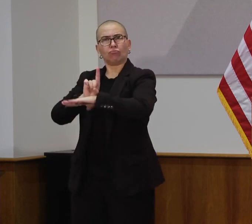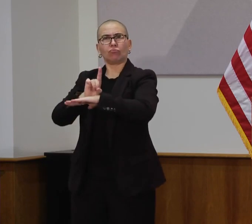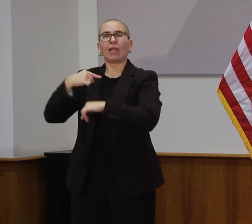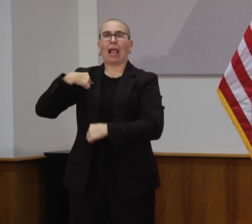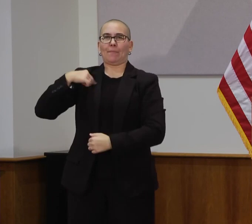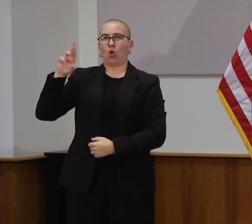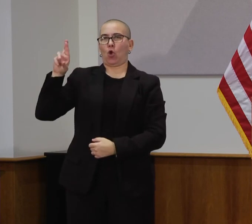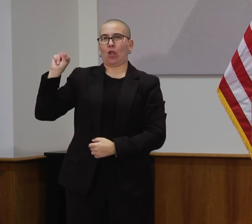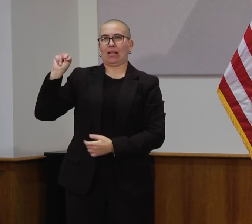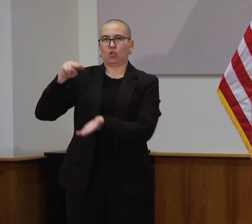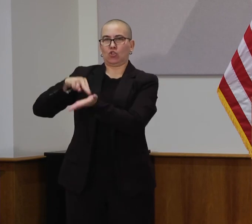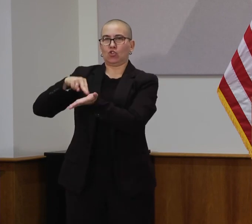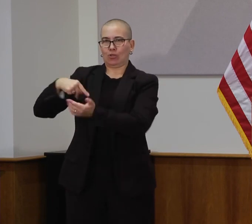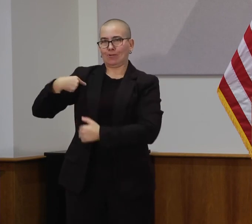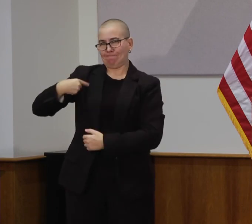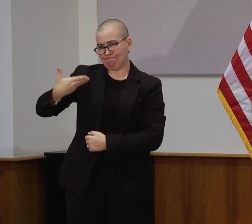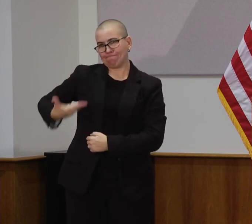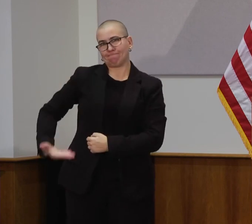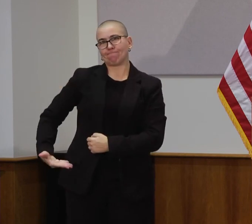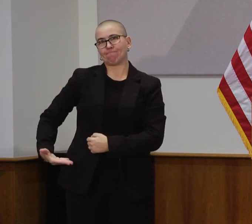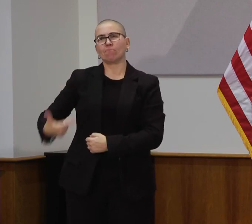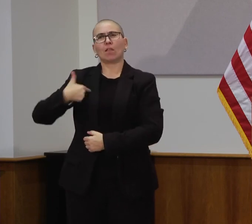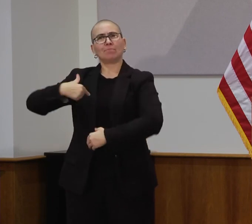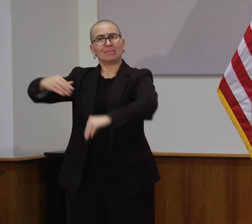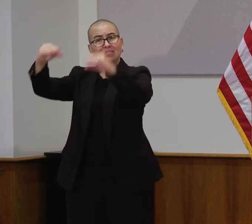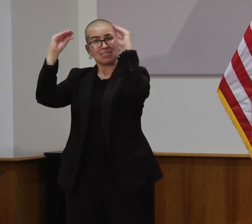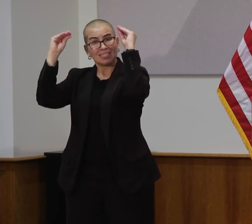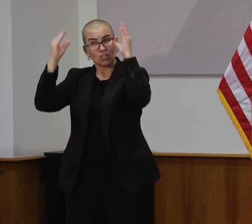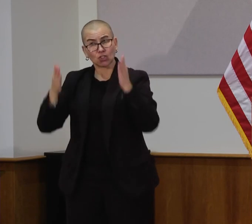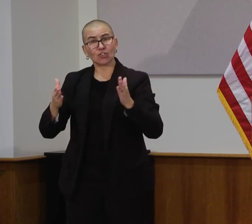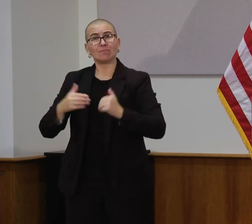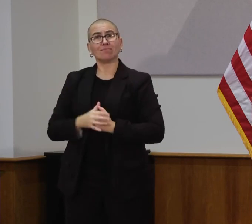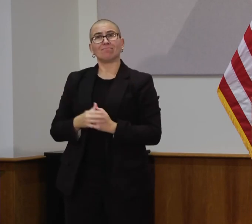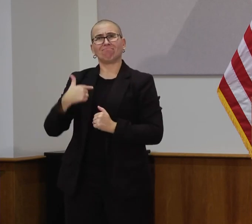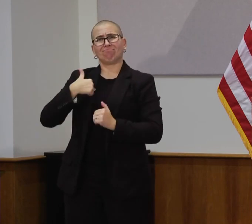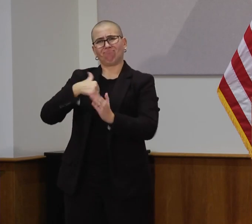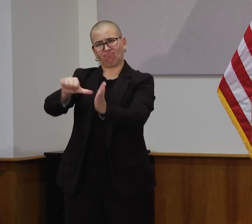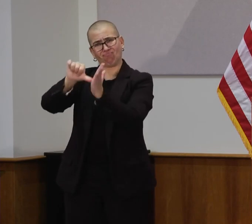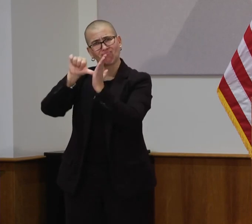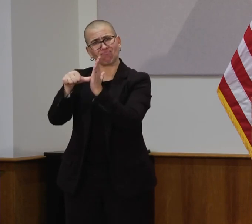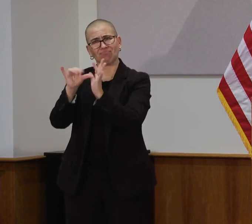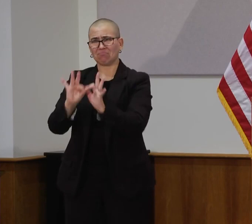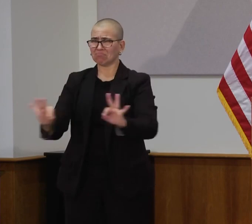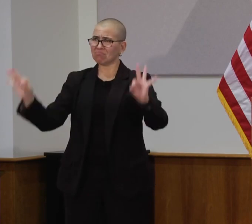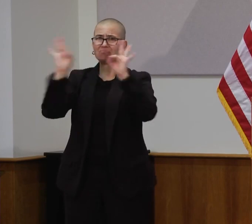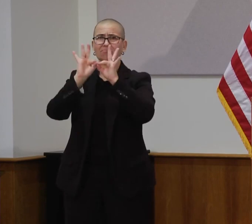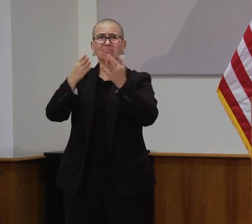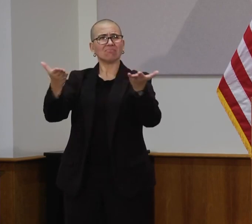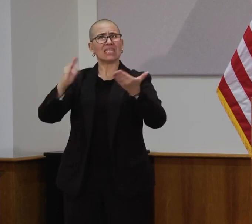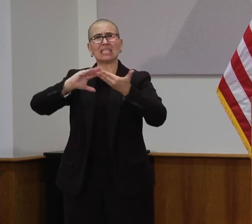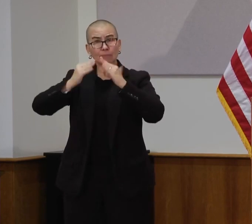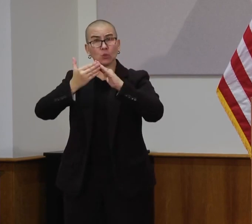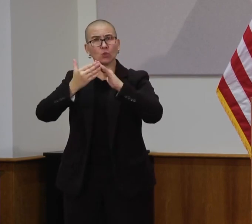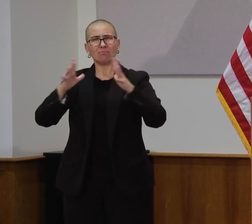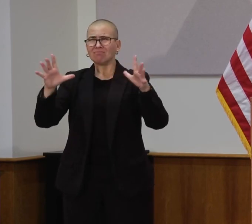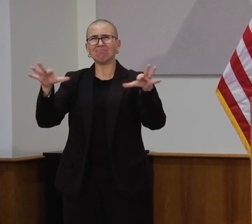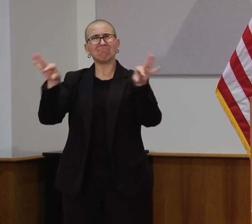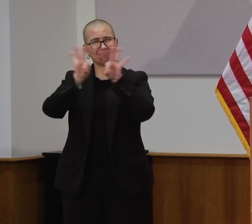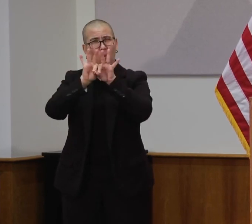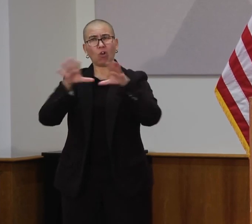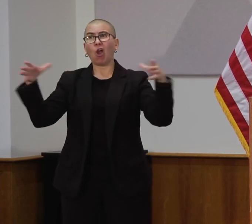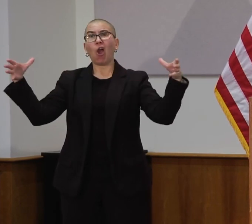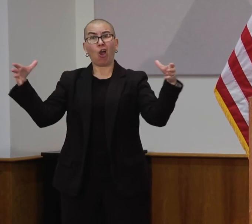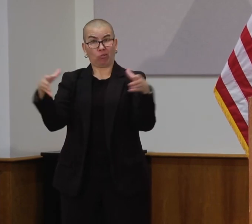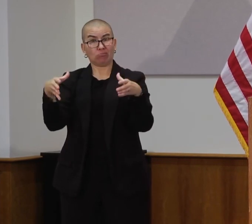an educator to emphasize the importance of our community coming together to keep not only our